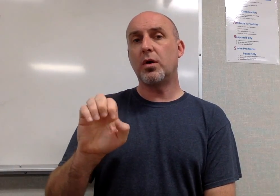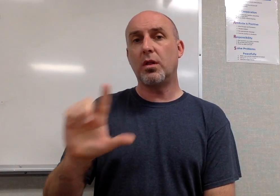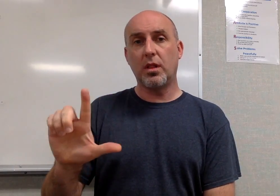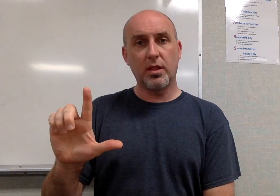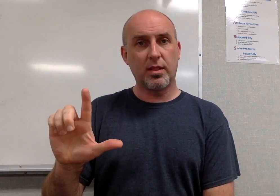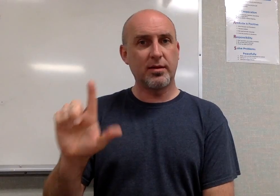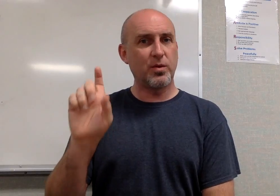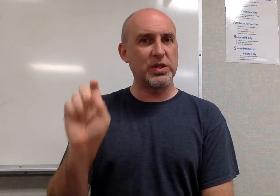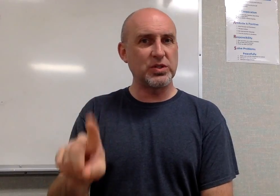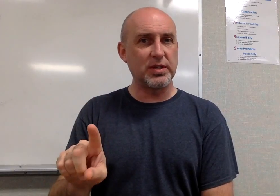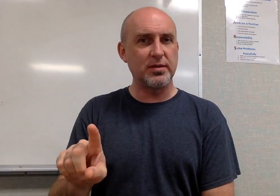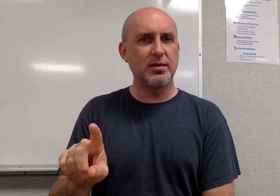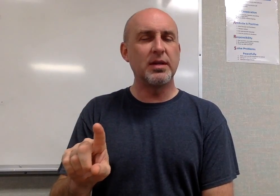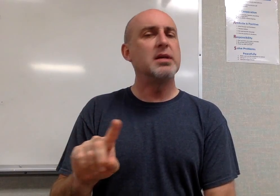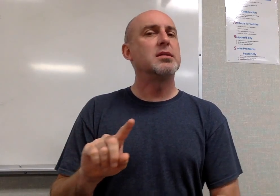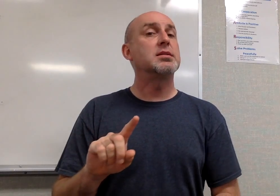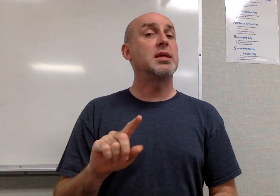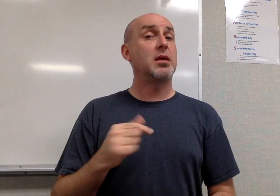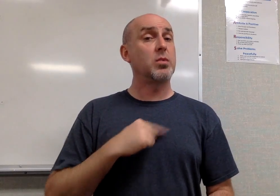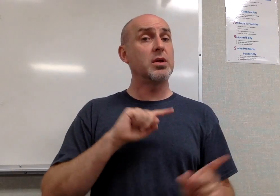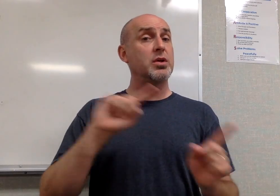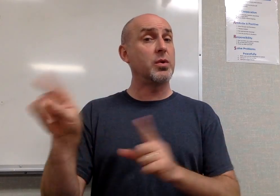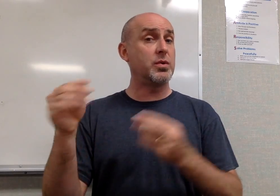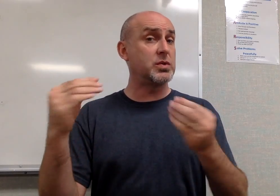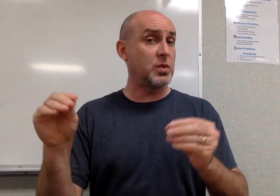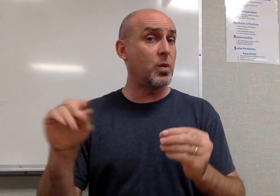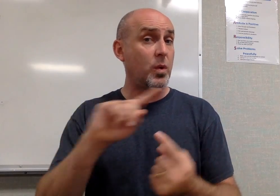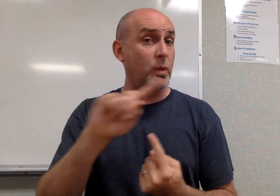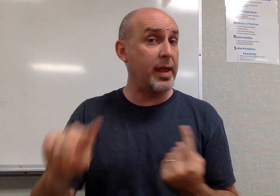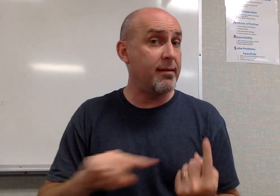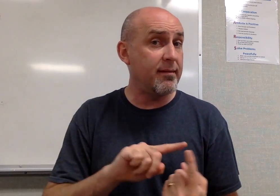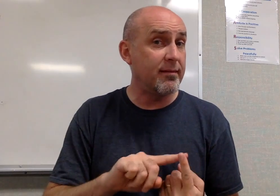rhetorical question to say, we're going to go to the store. When?